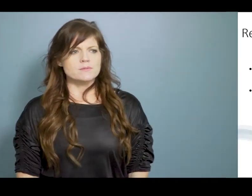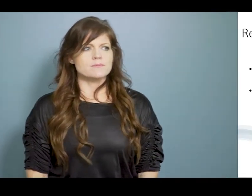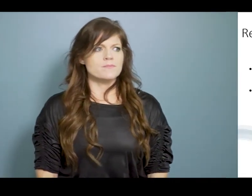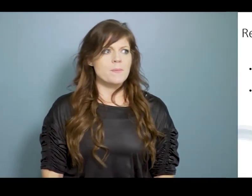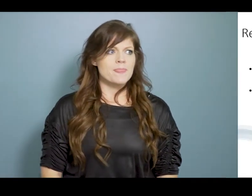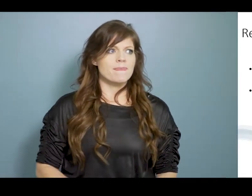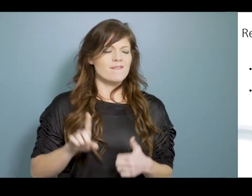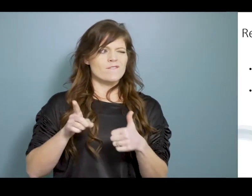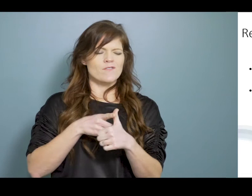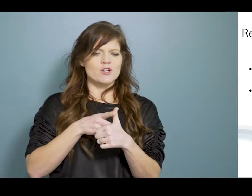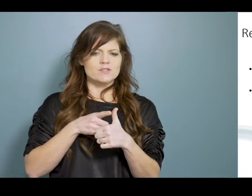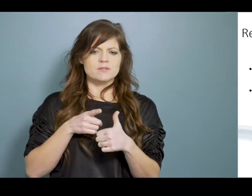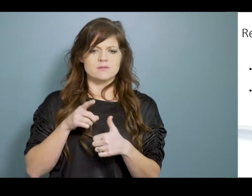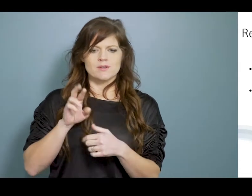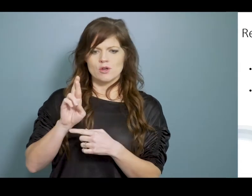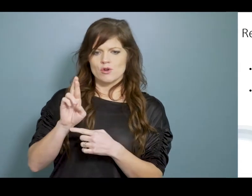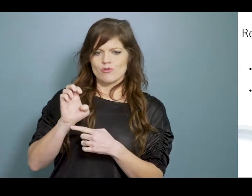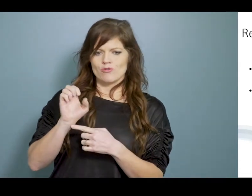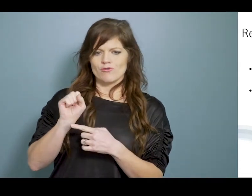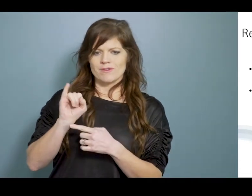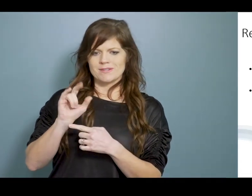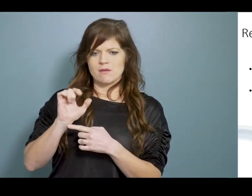So the first thing I want to talk about is resilience,